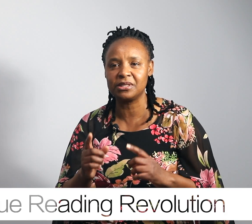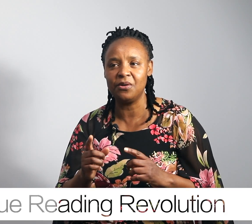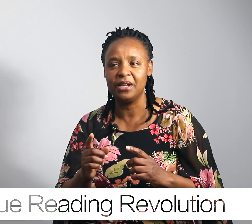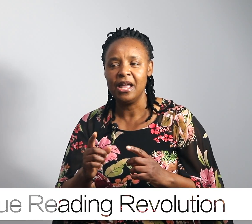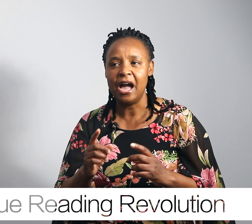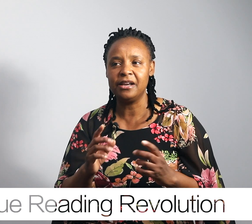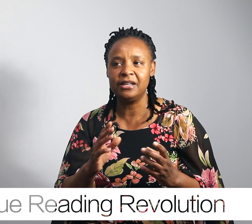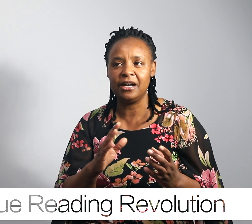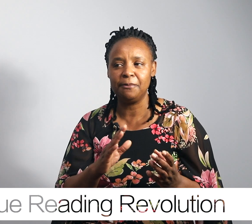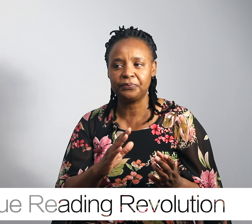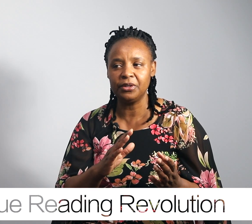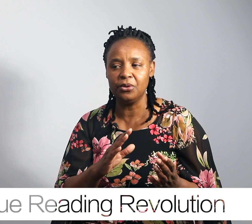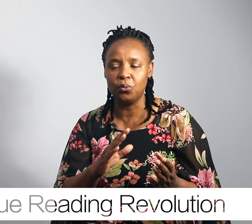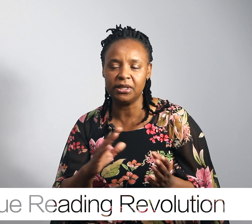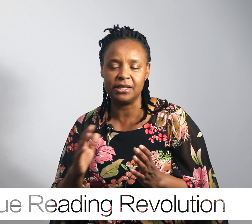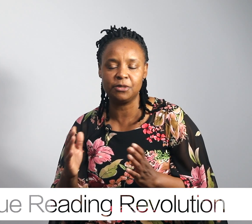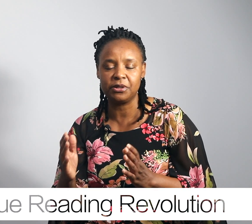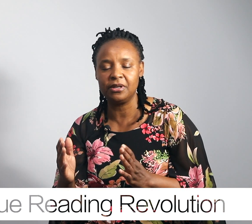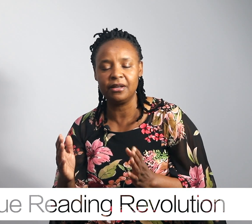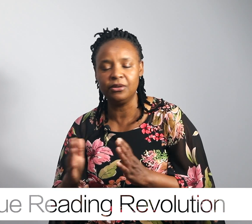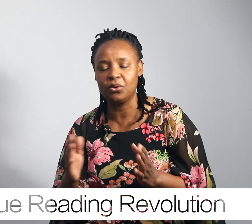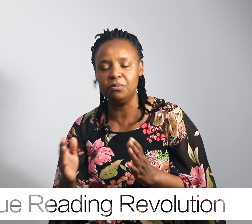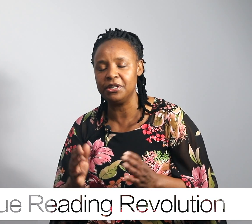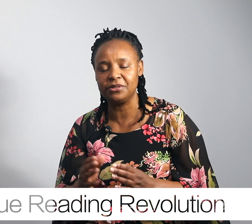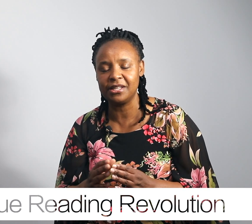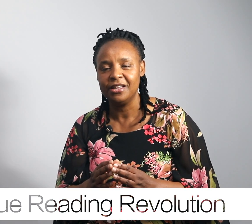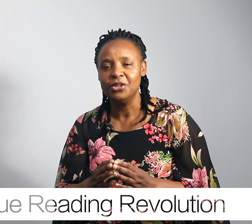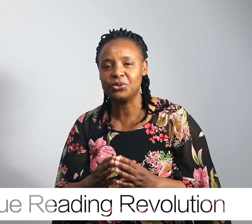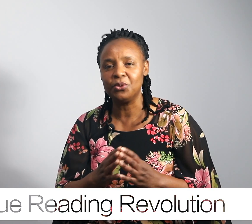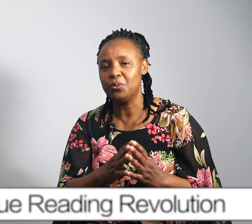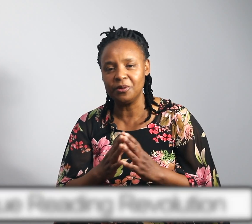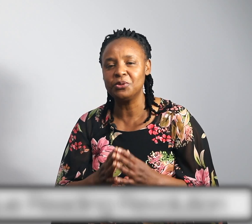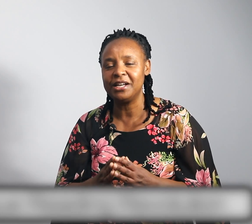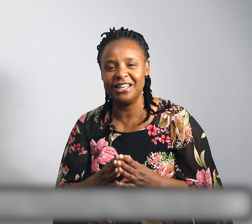sound? And, what does this particular, combination say? So we will do that in our